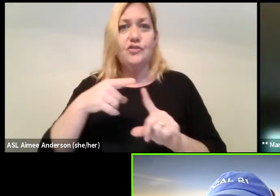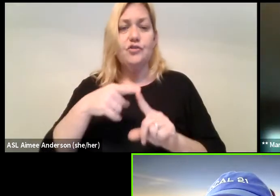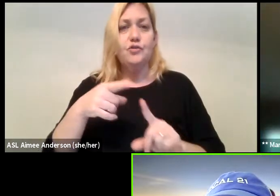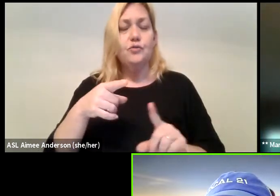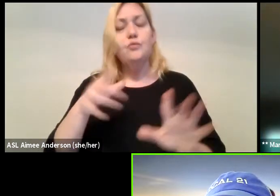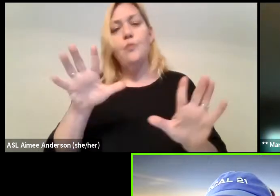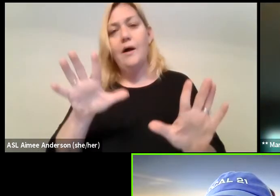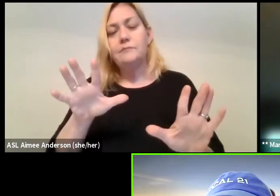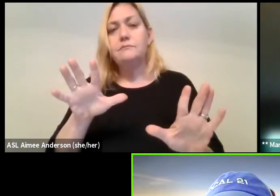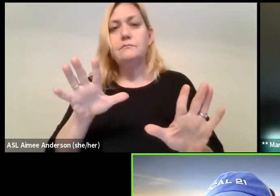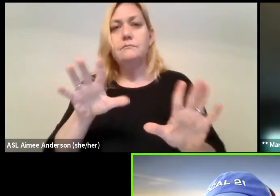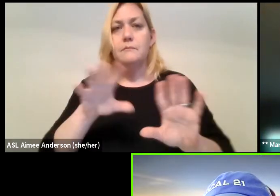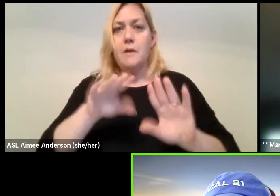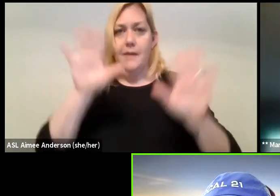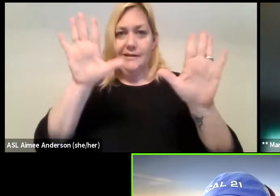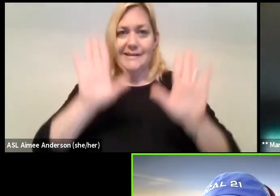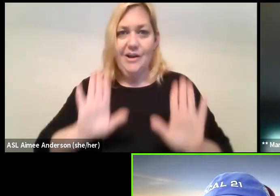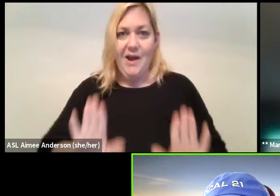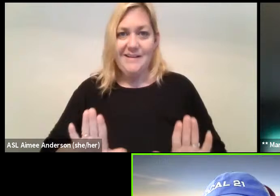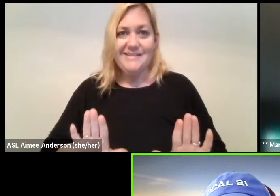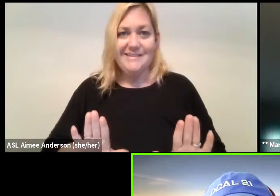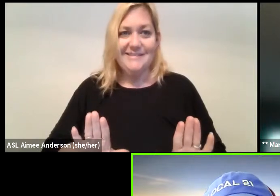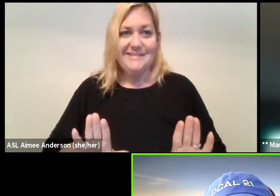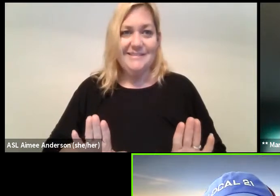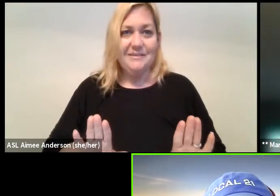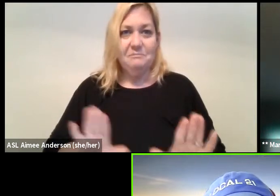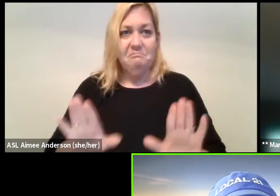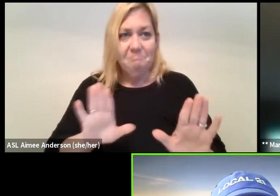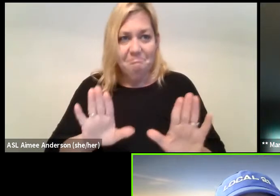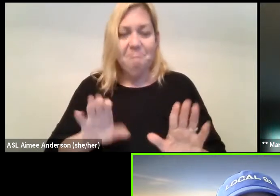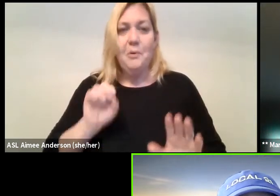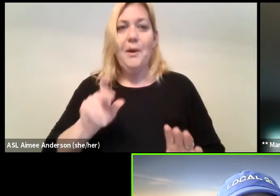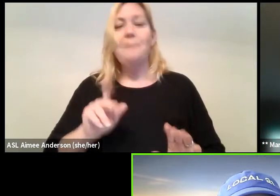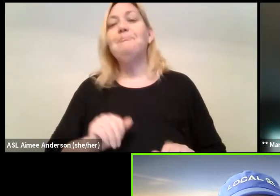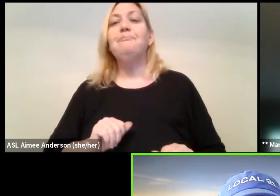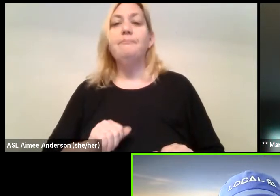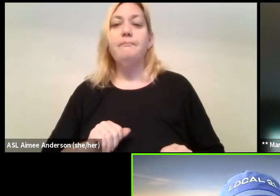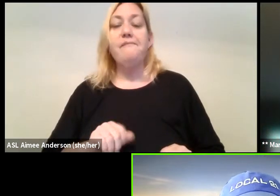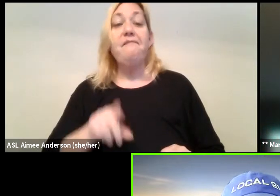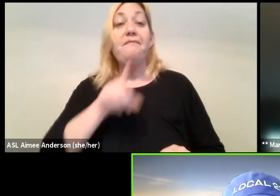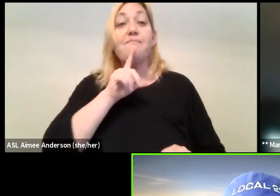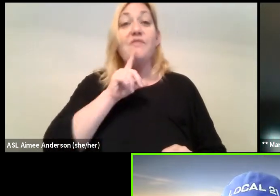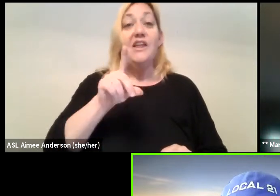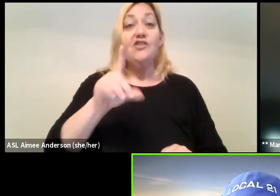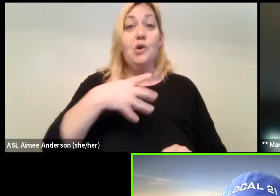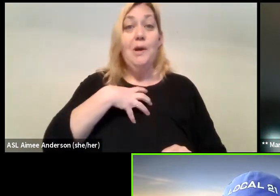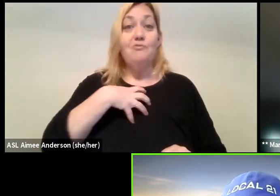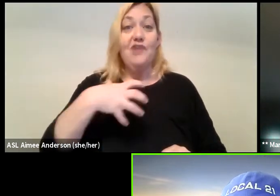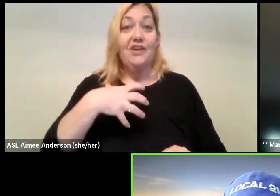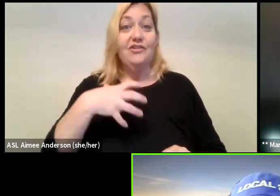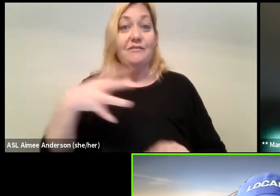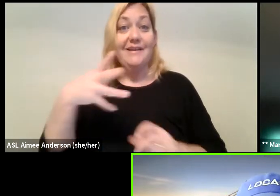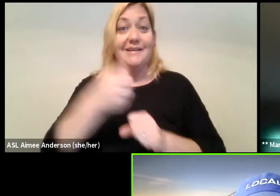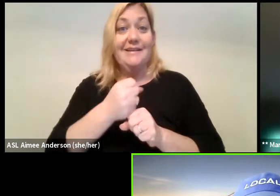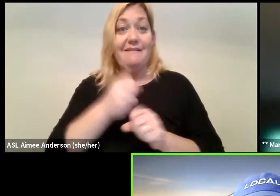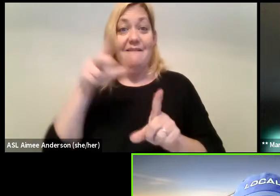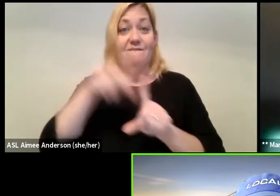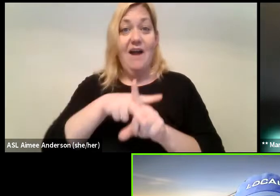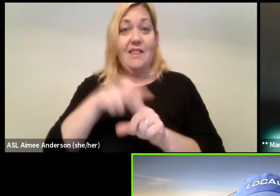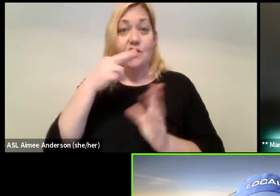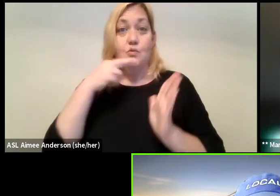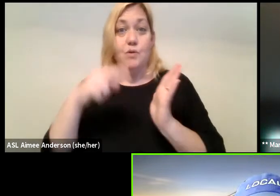let's clear hands and then we can re-raise hands. Is there any objection to receiving and filing the